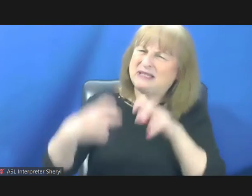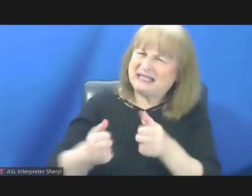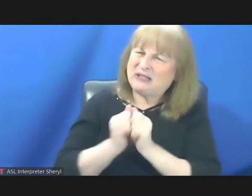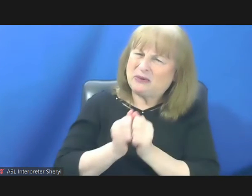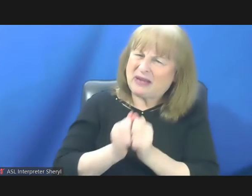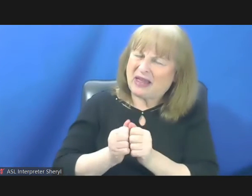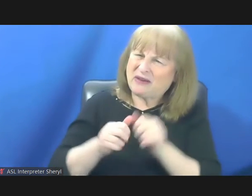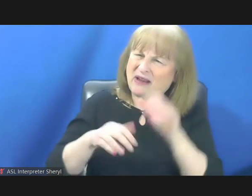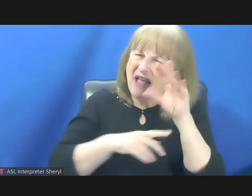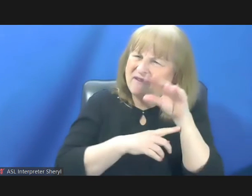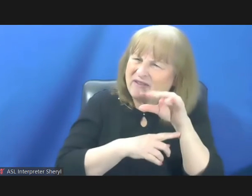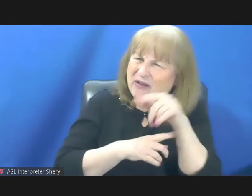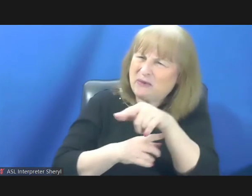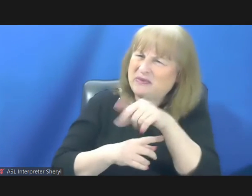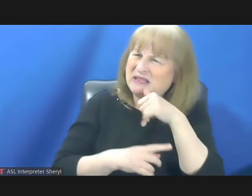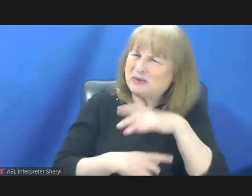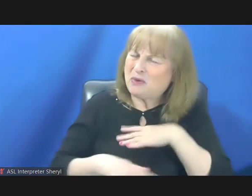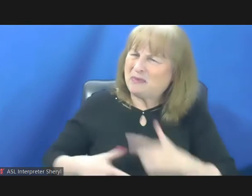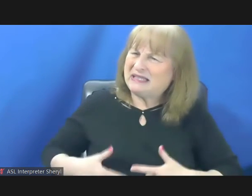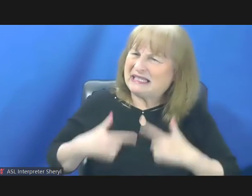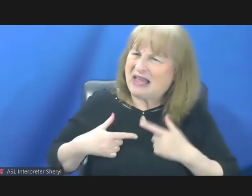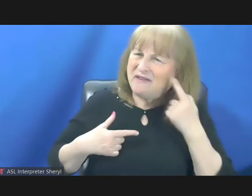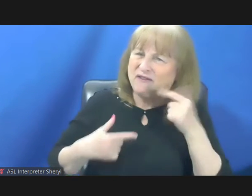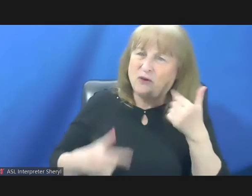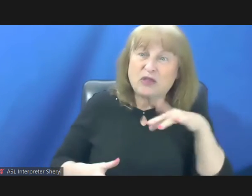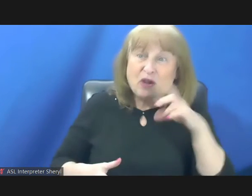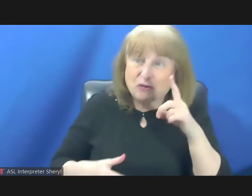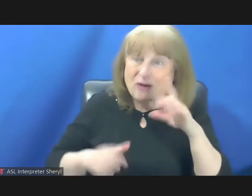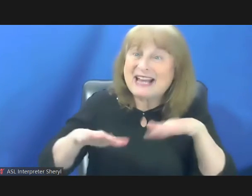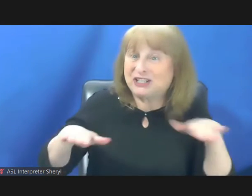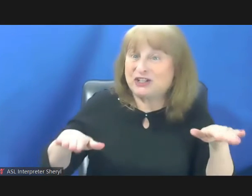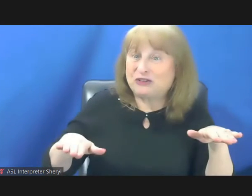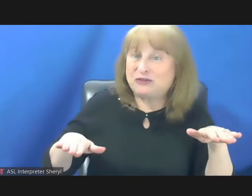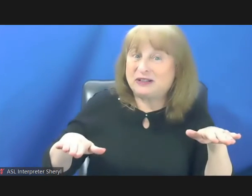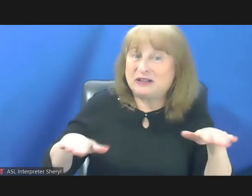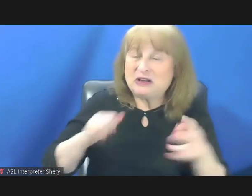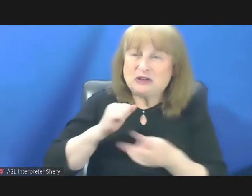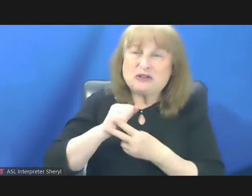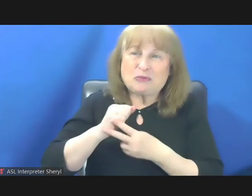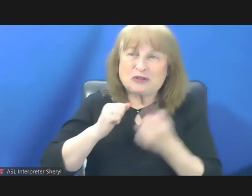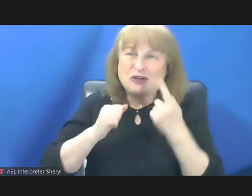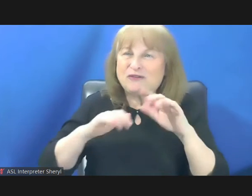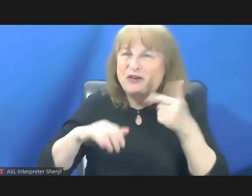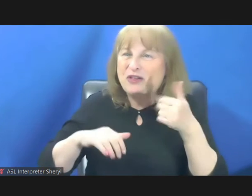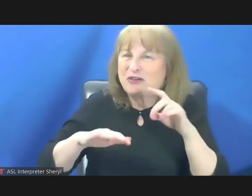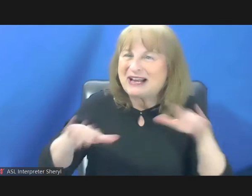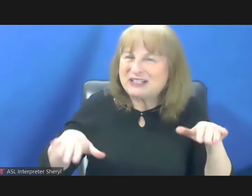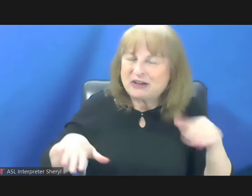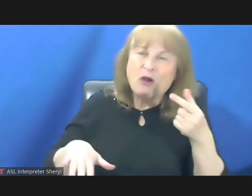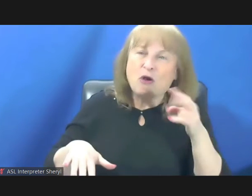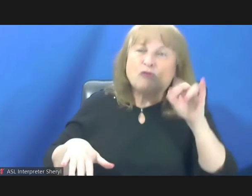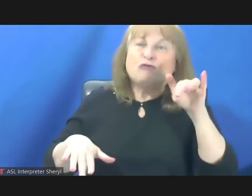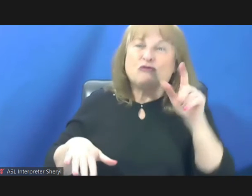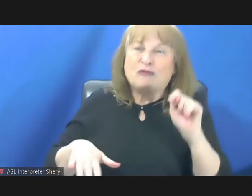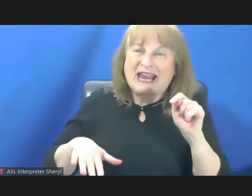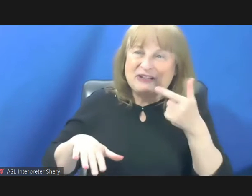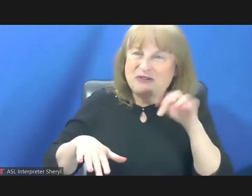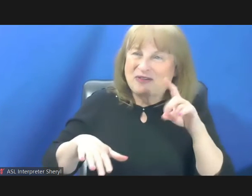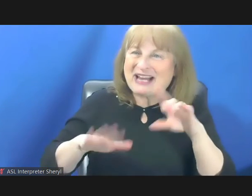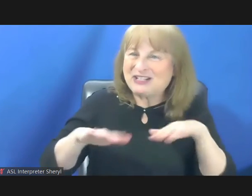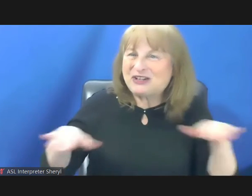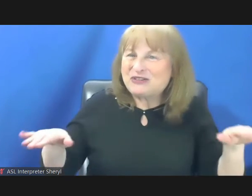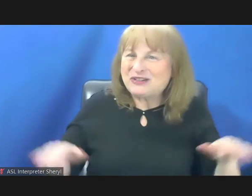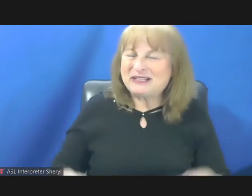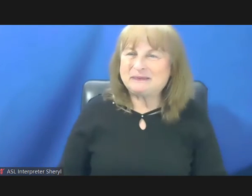this woman's life for the grandchildren, as to present her grandchildren or grandchildren.